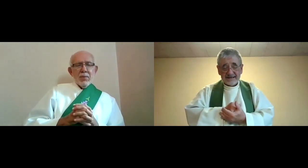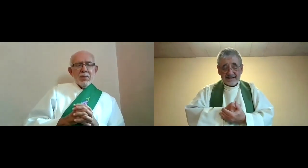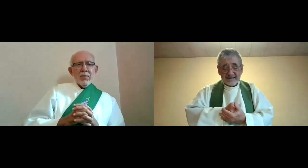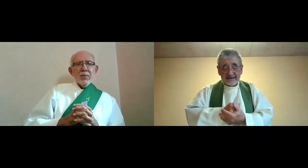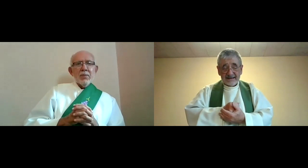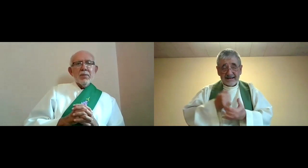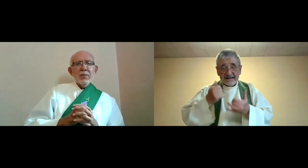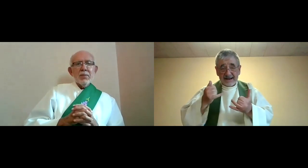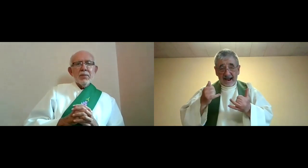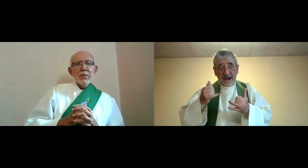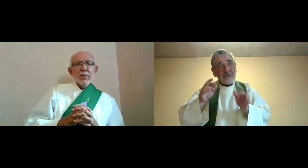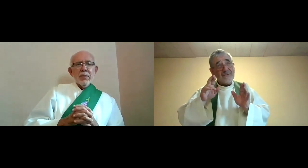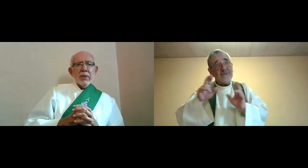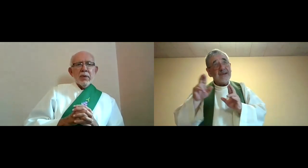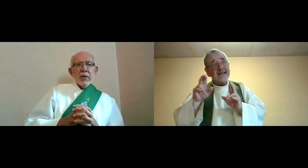Amen.